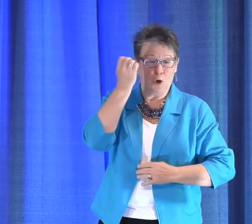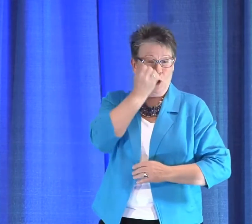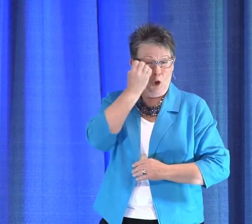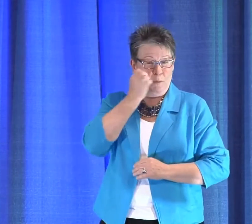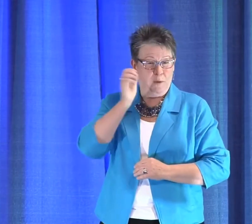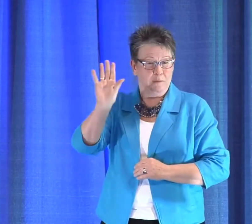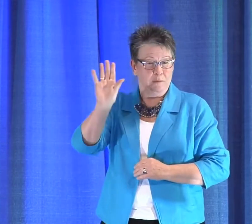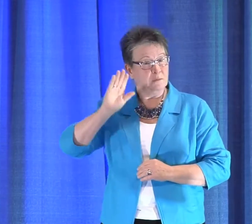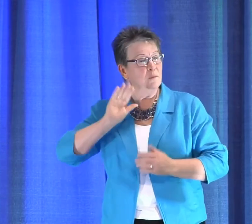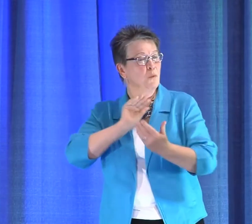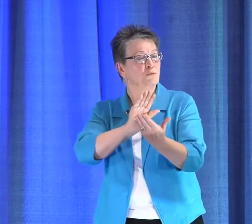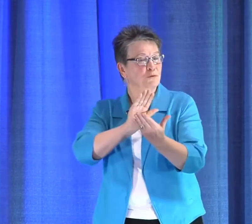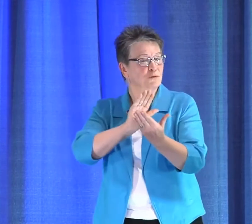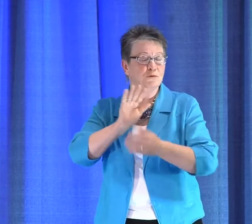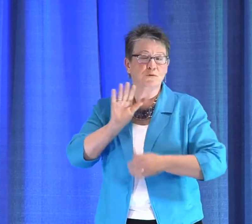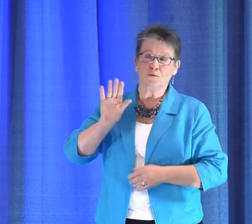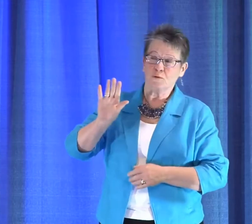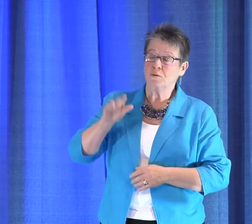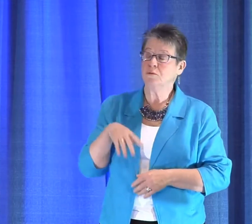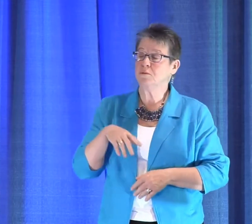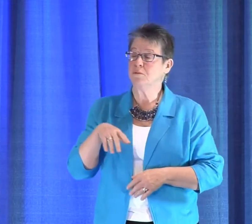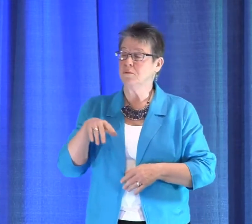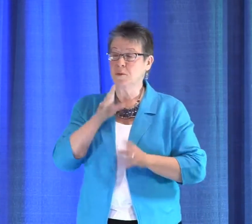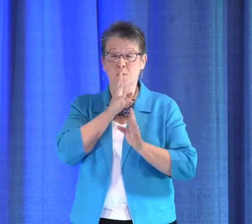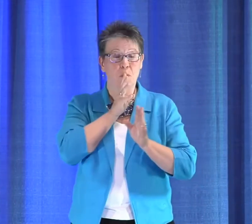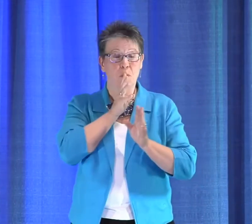Now I want to discuss research a little bit. Europe,